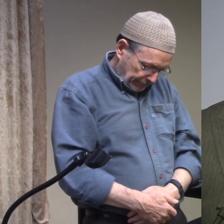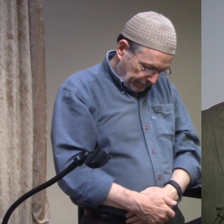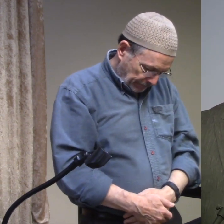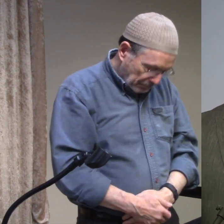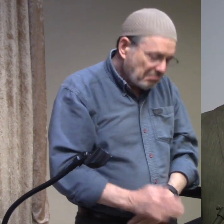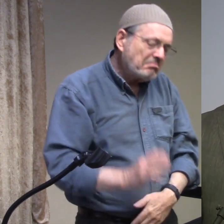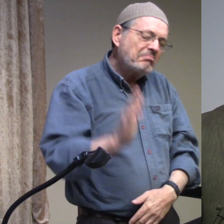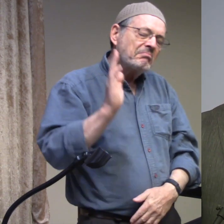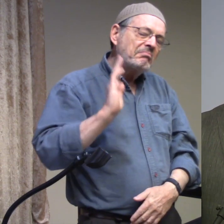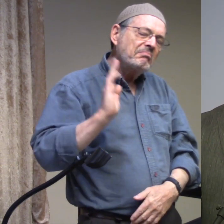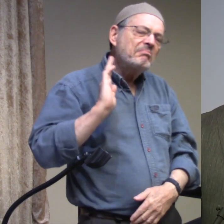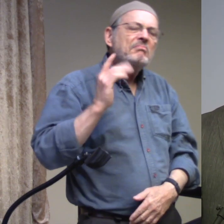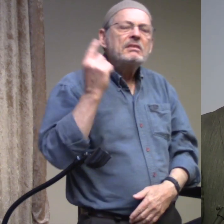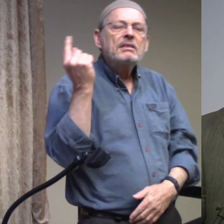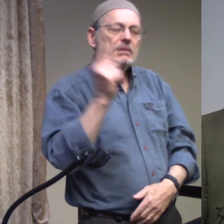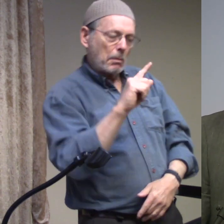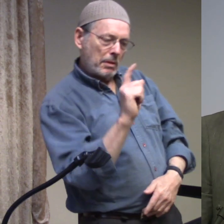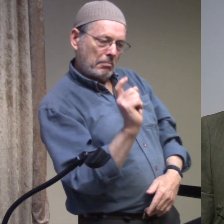One time they asked